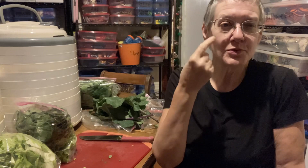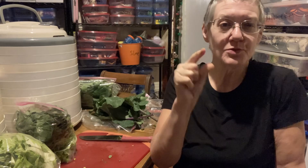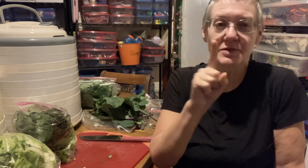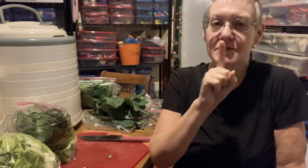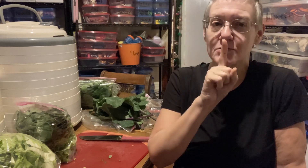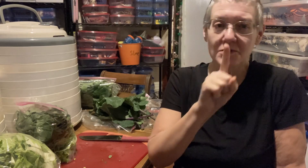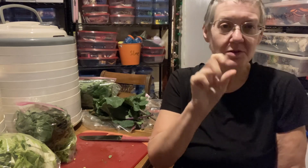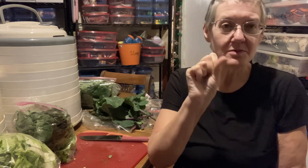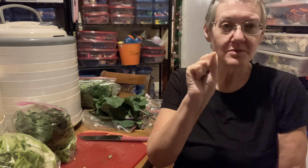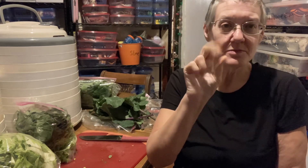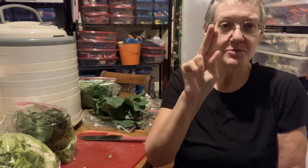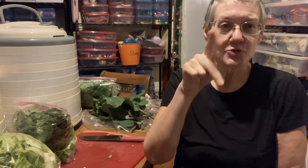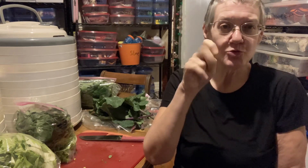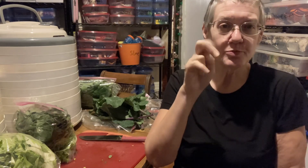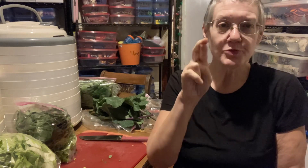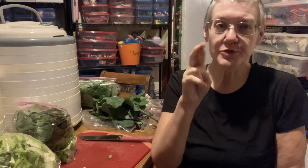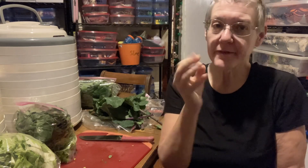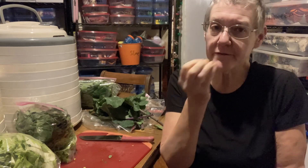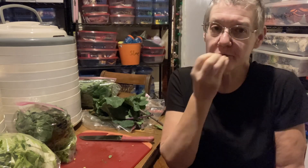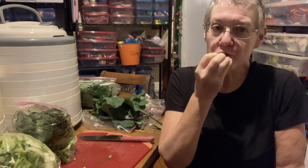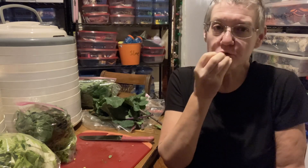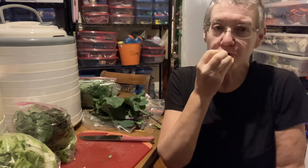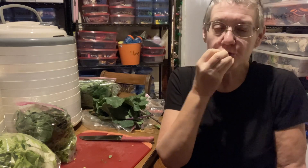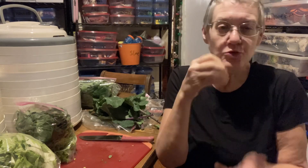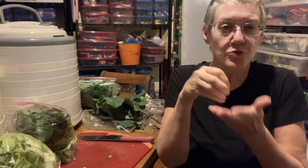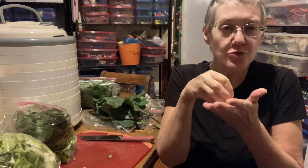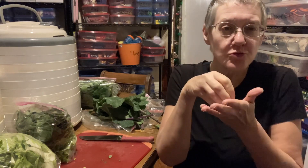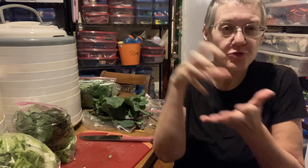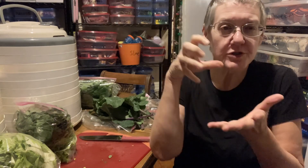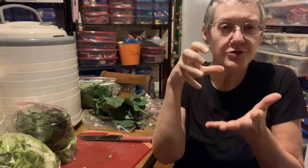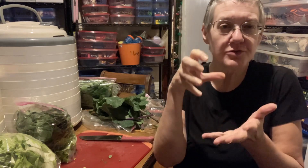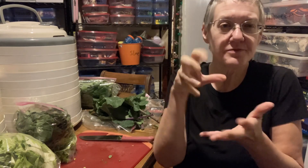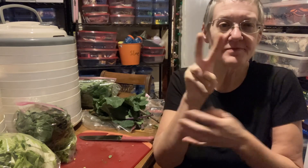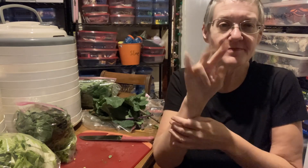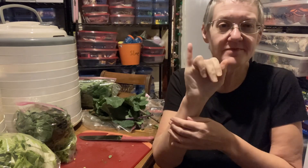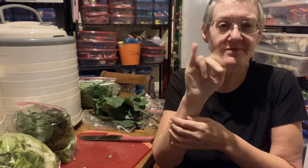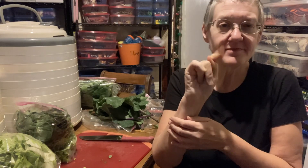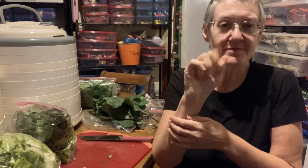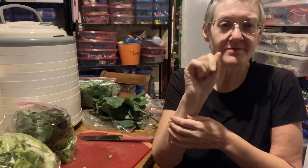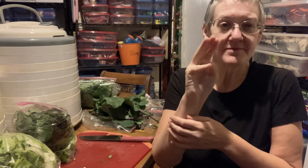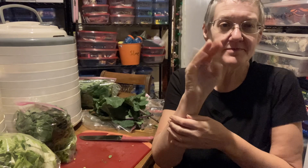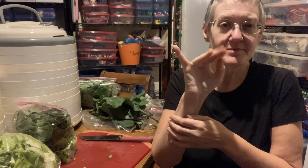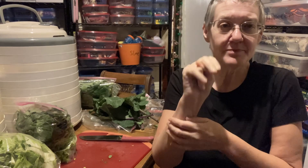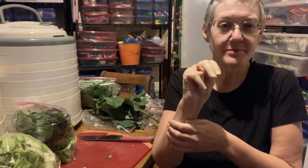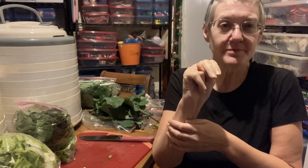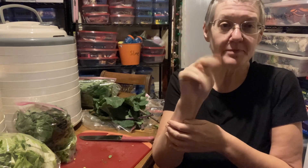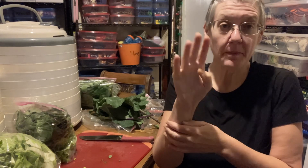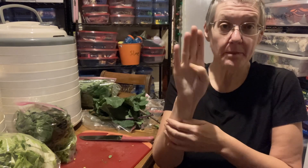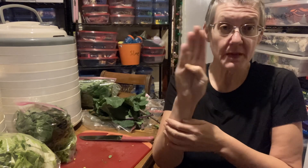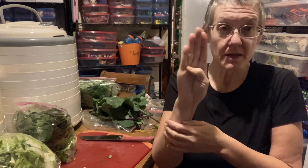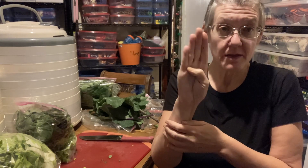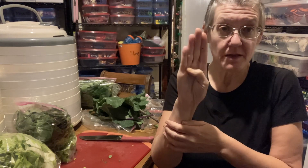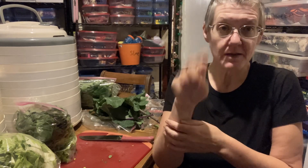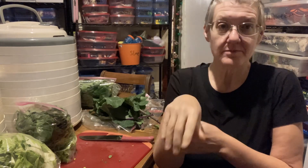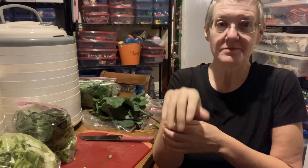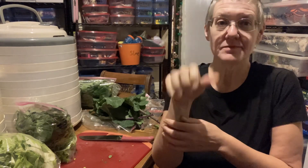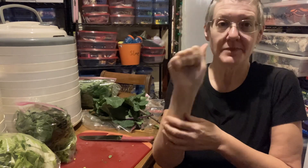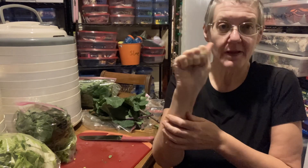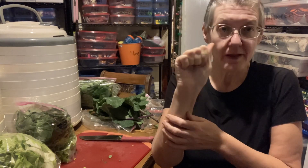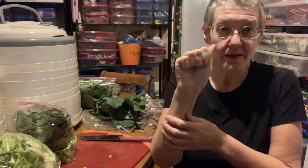Now, most people know greens are a superfood. They are rich in vitamins B,